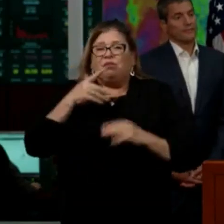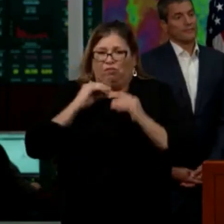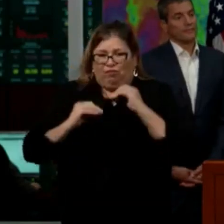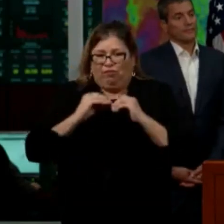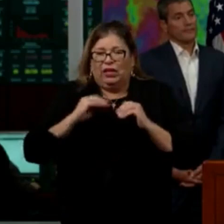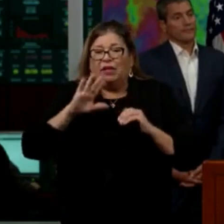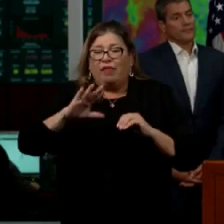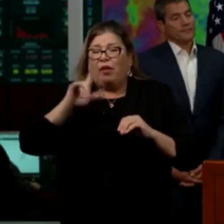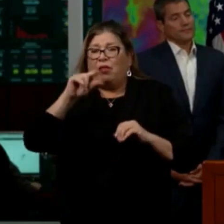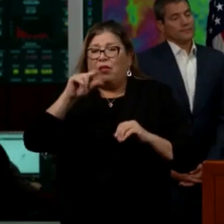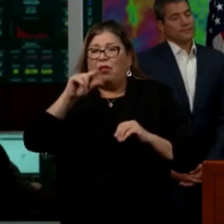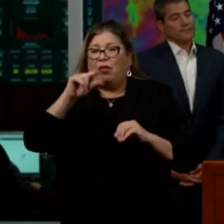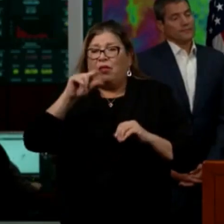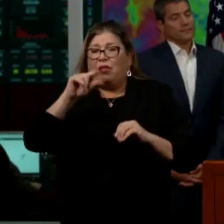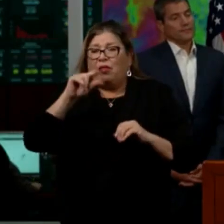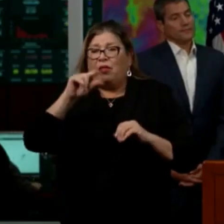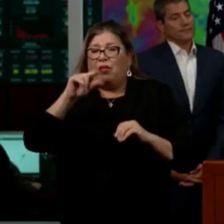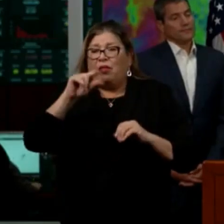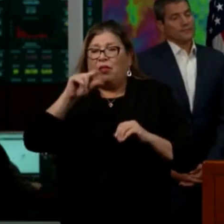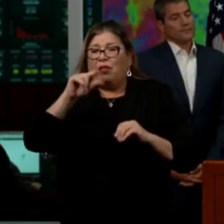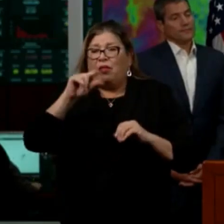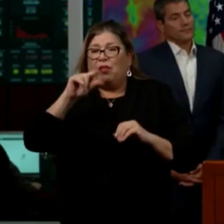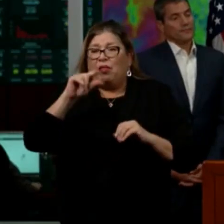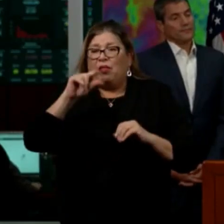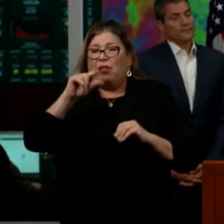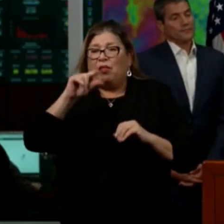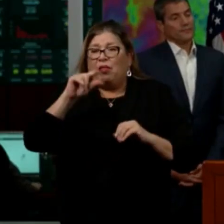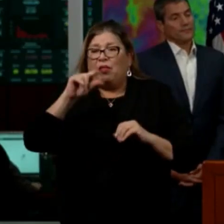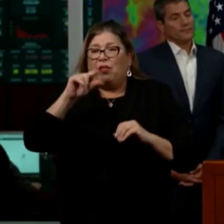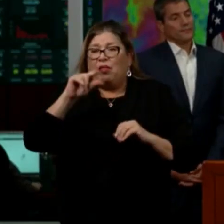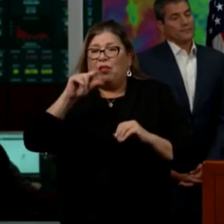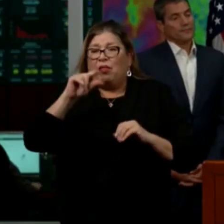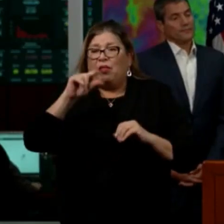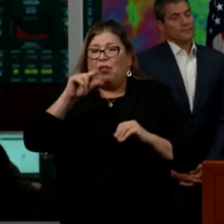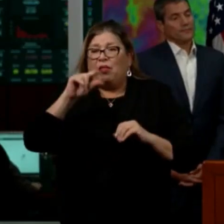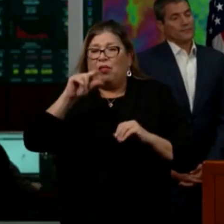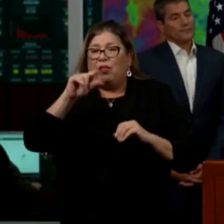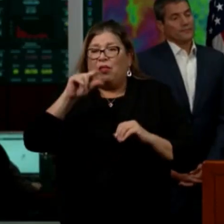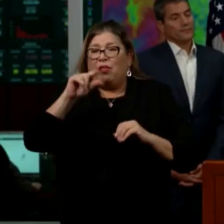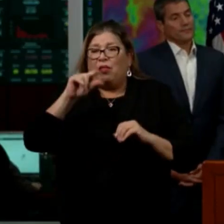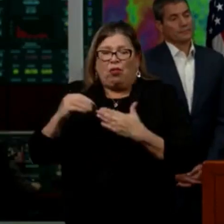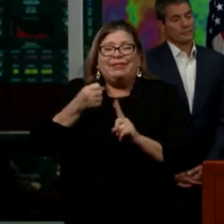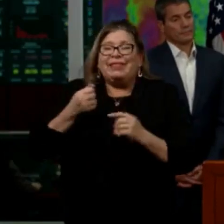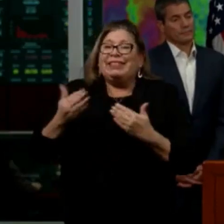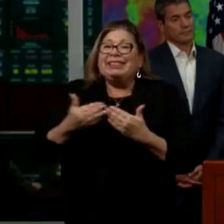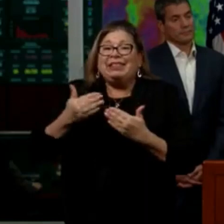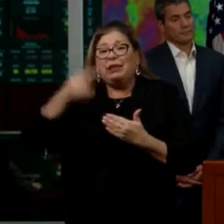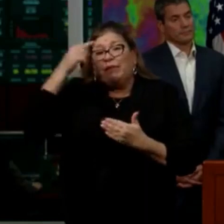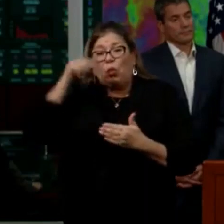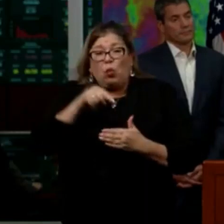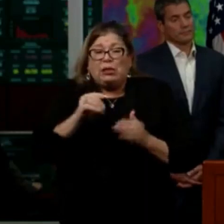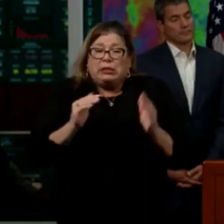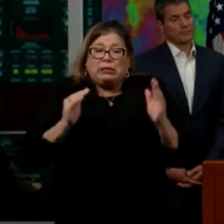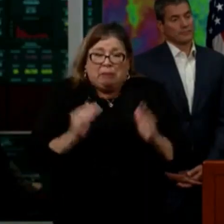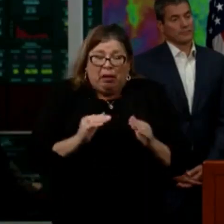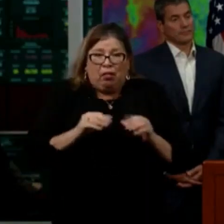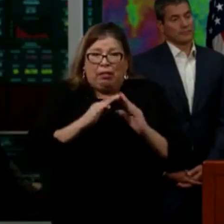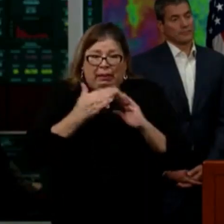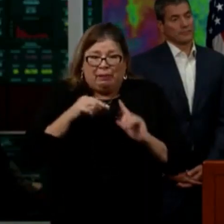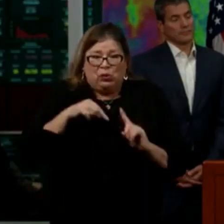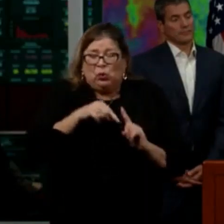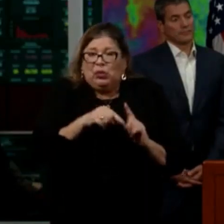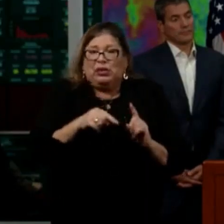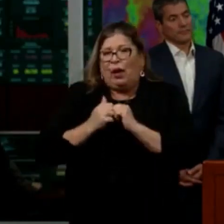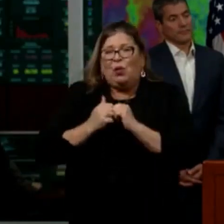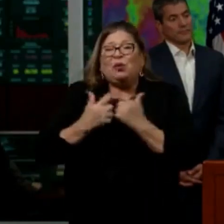Just hundreds of millions. These to get overwhelmed, and I think the